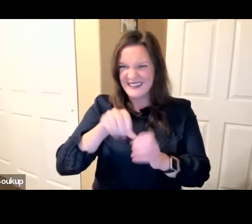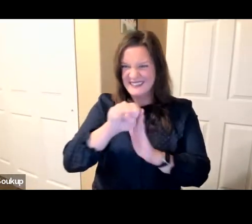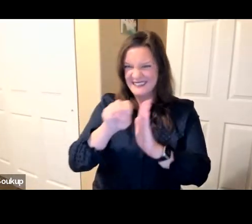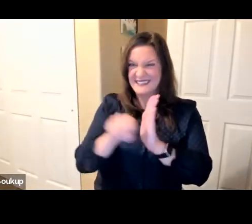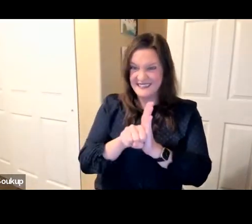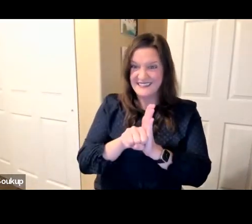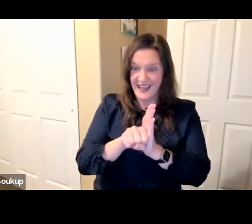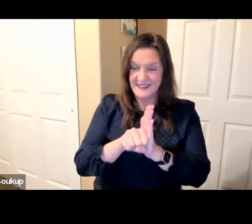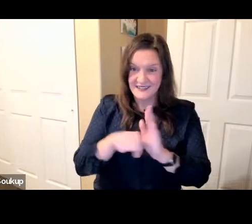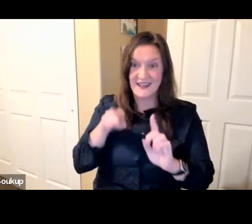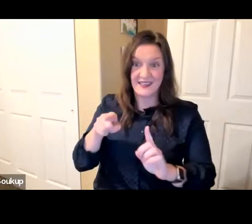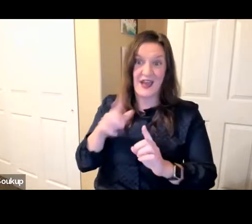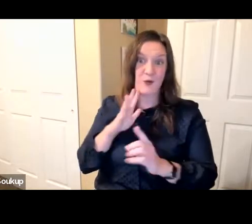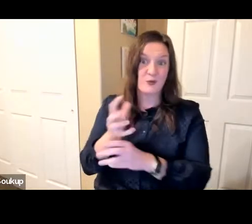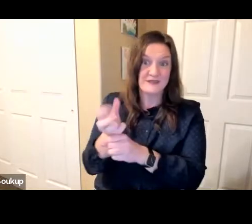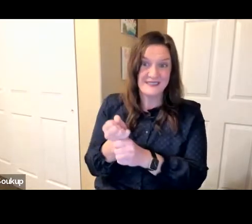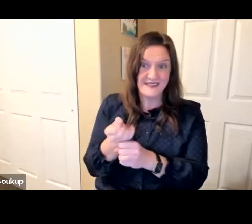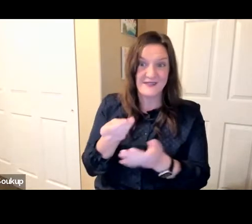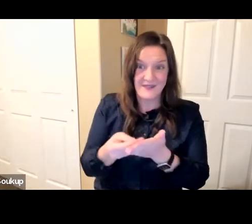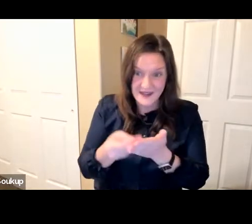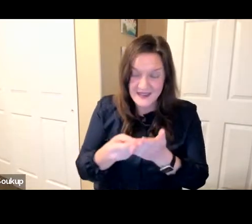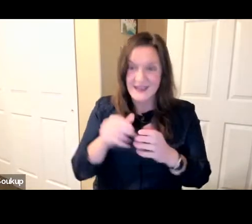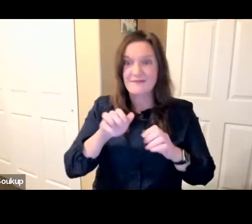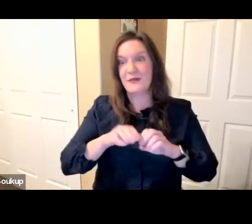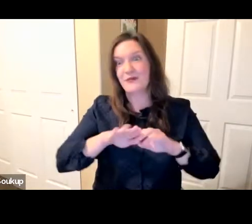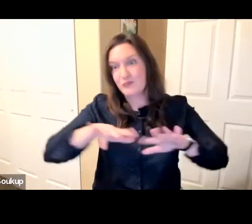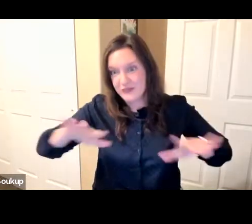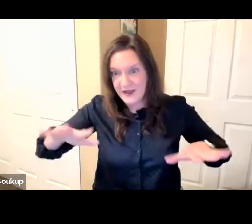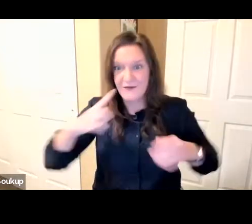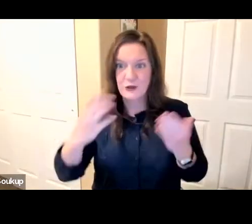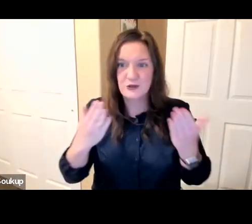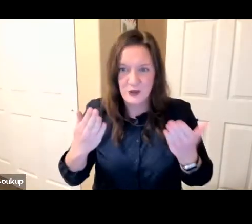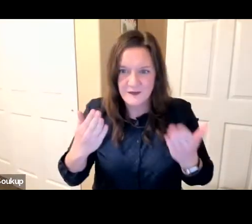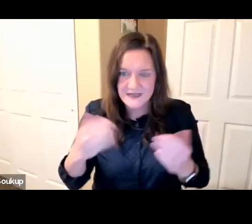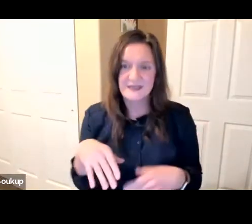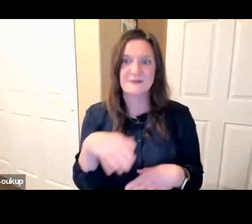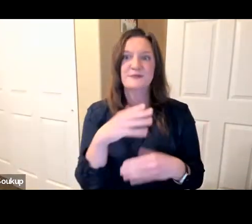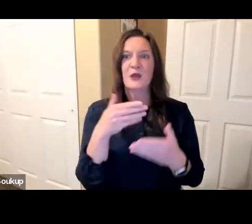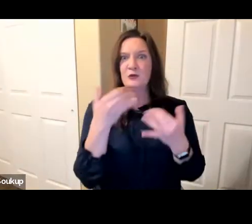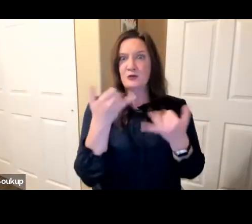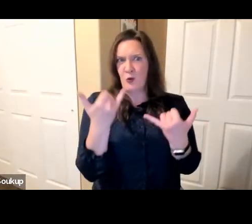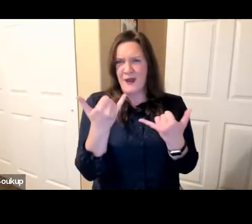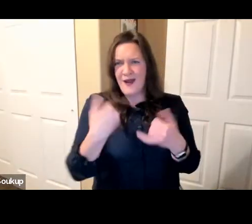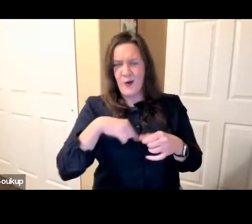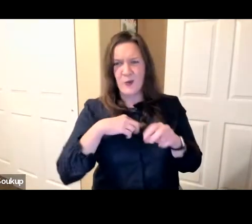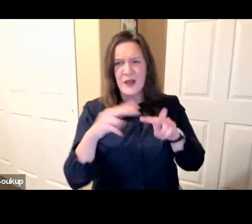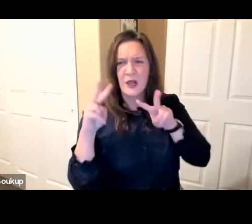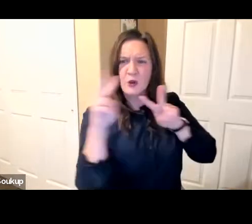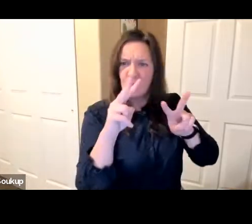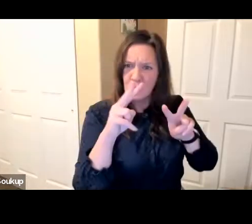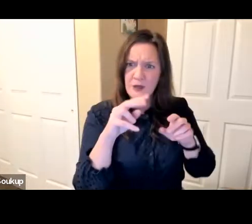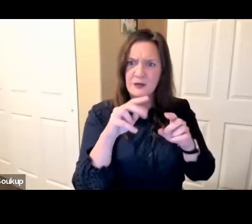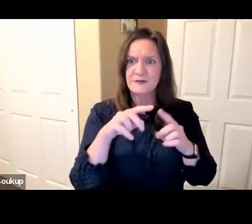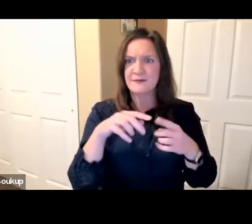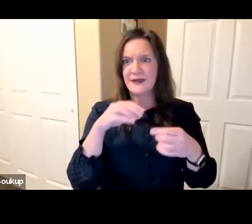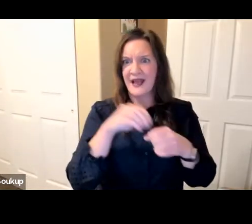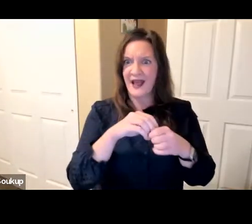And these funds go to centers of aging, and